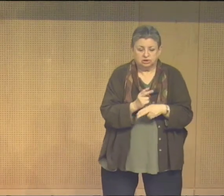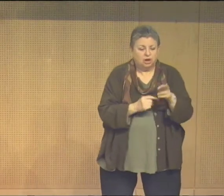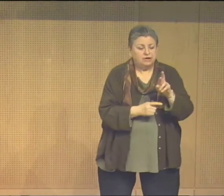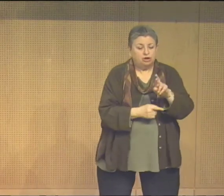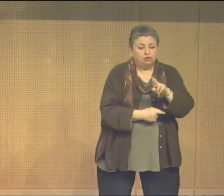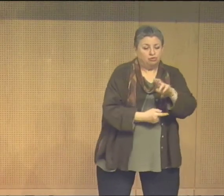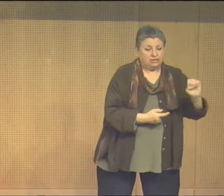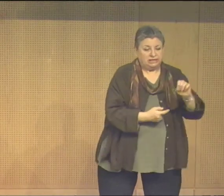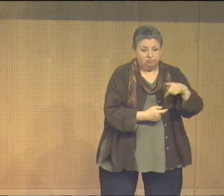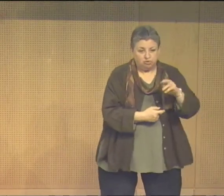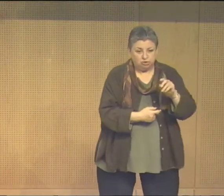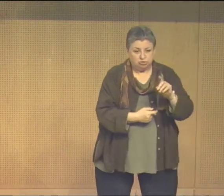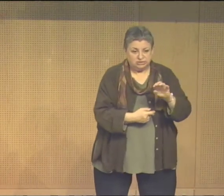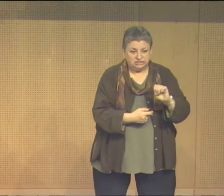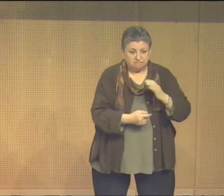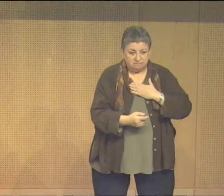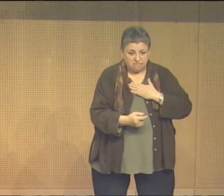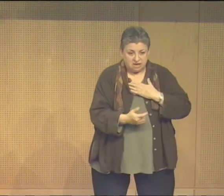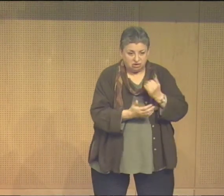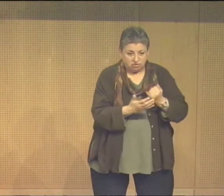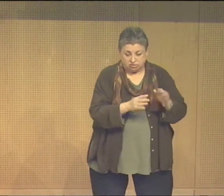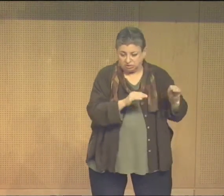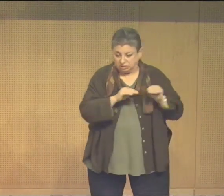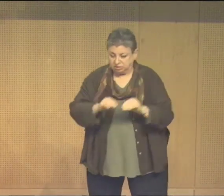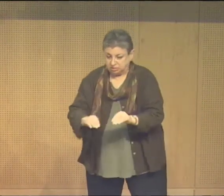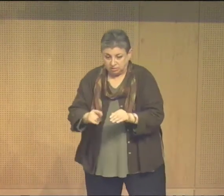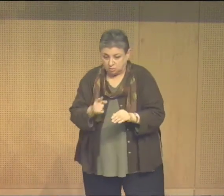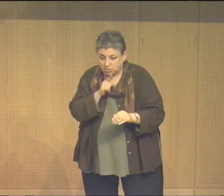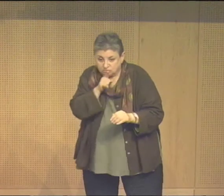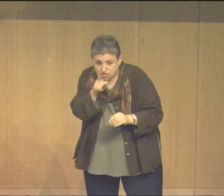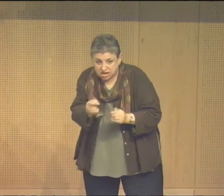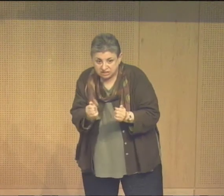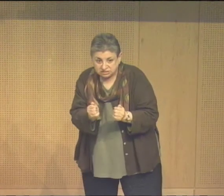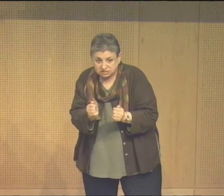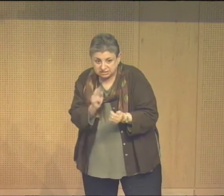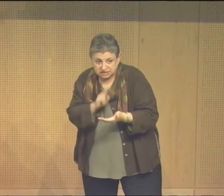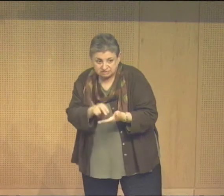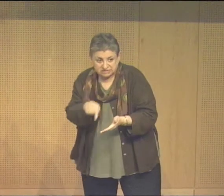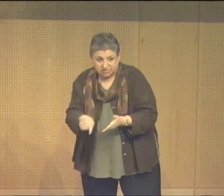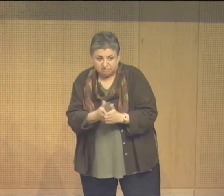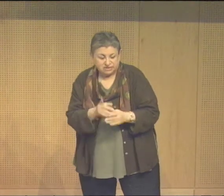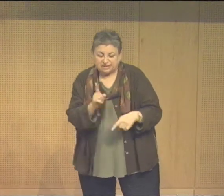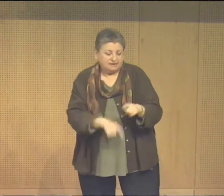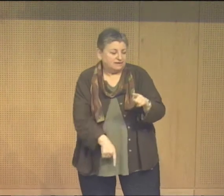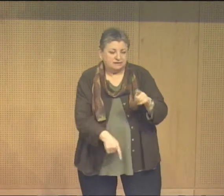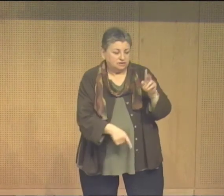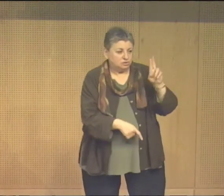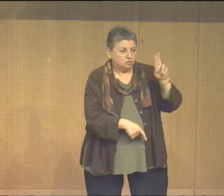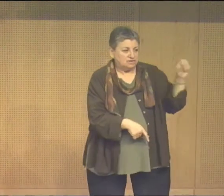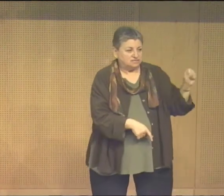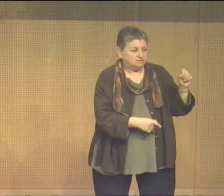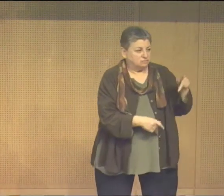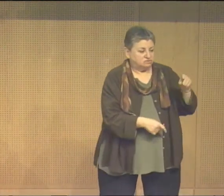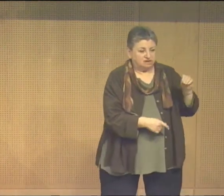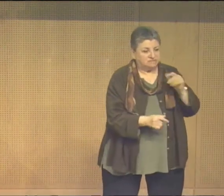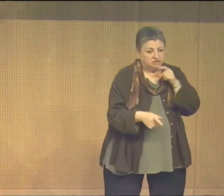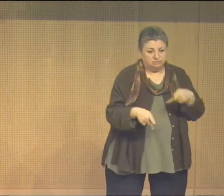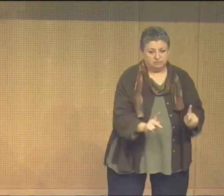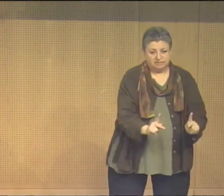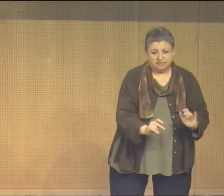we couldn't reproduce my art with real stamps because the U.S. Post Office wouldn't